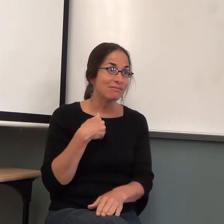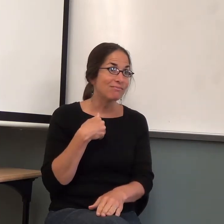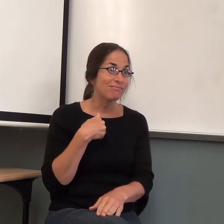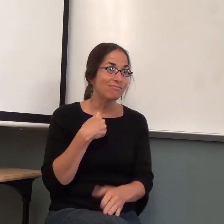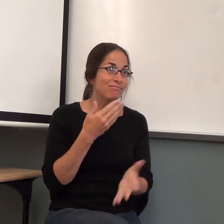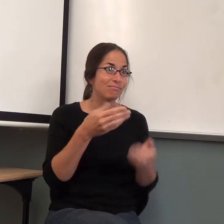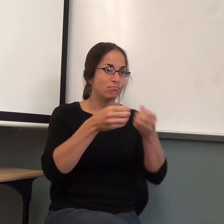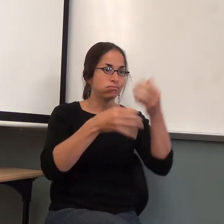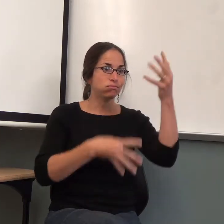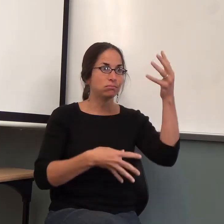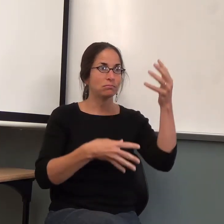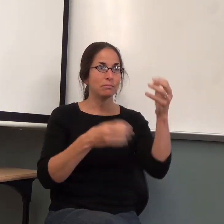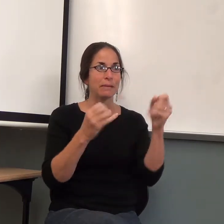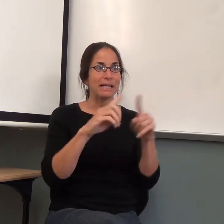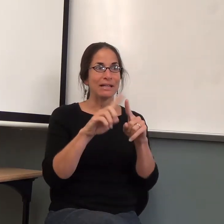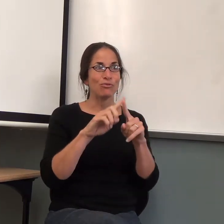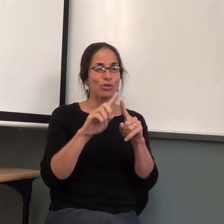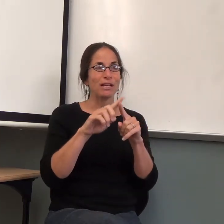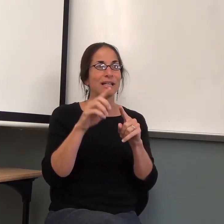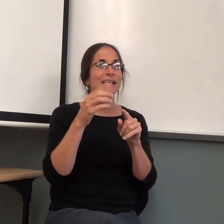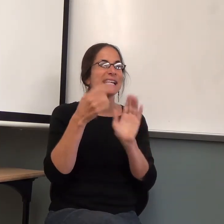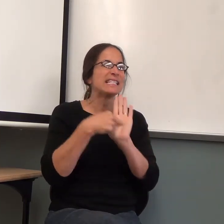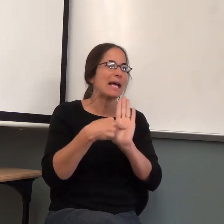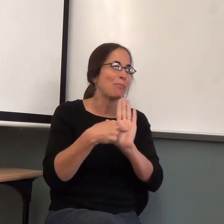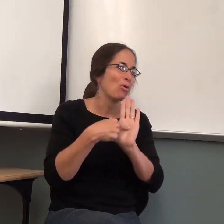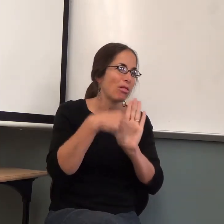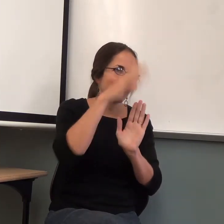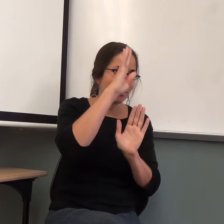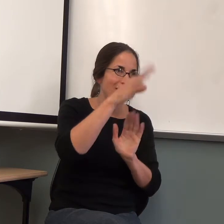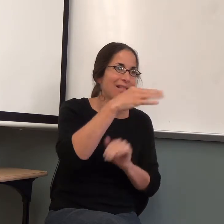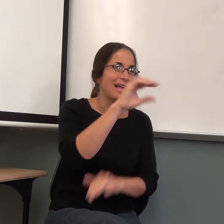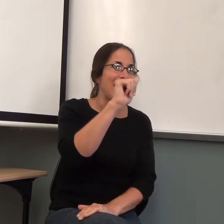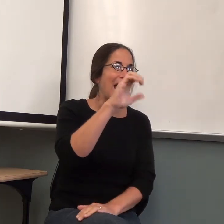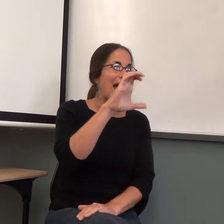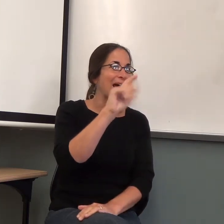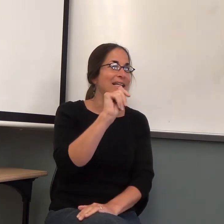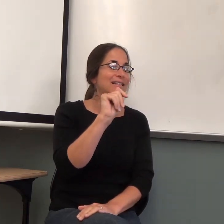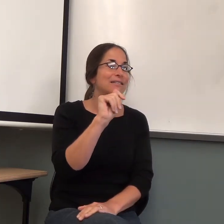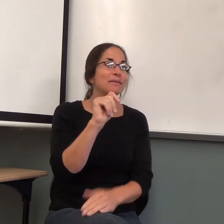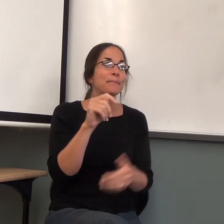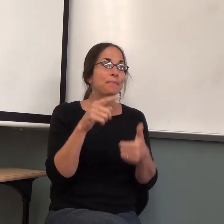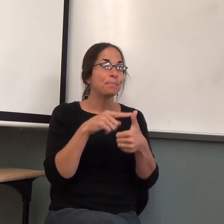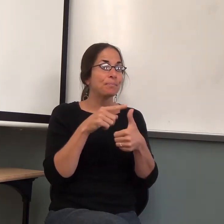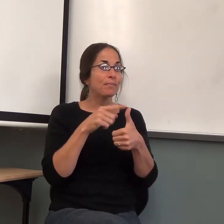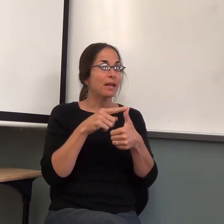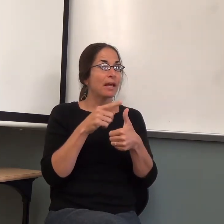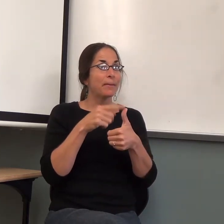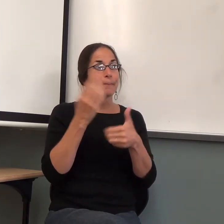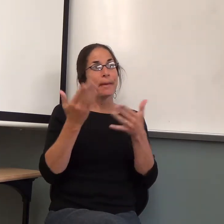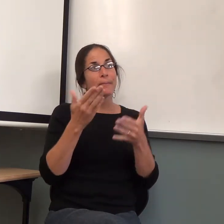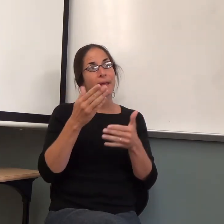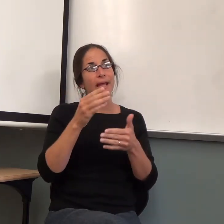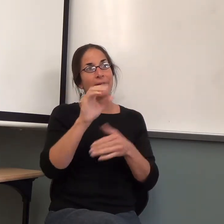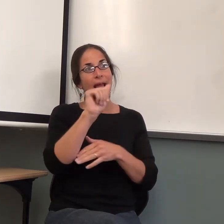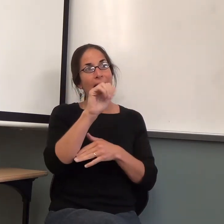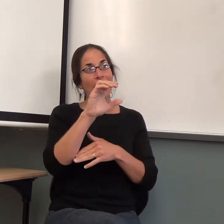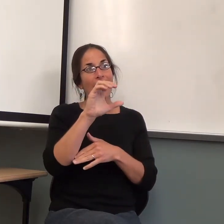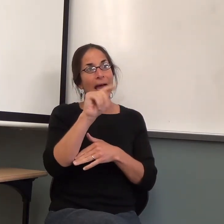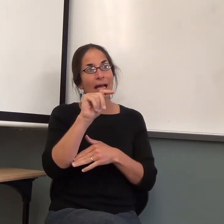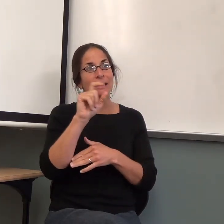Quite a few, right? Two of which I can think of right now. You guys have ever heard of an act in a play? Yes. Yeah? An act in a play,